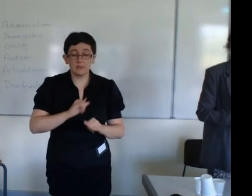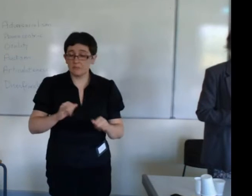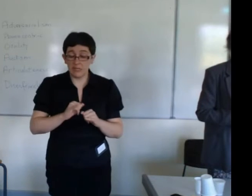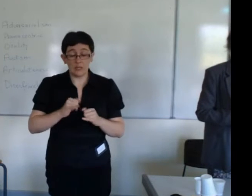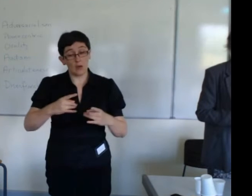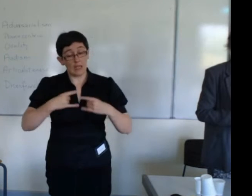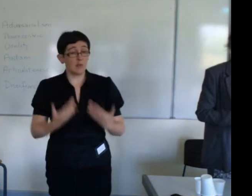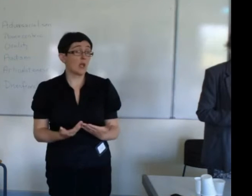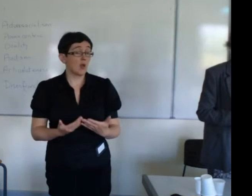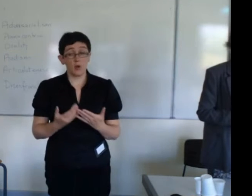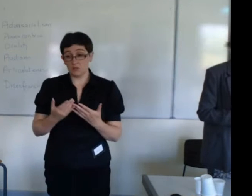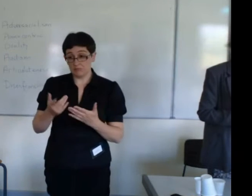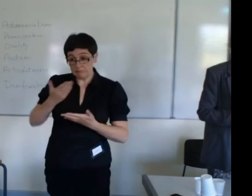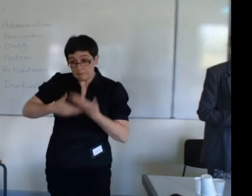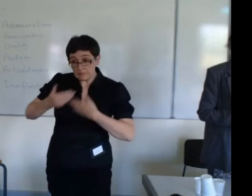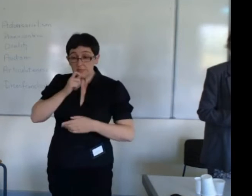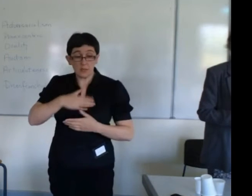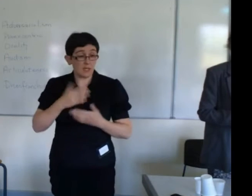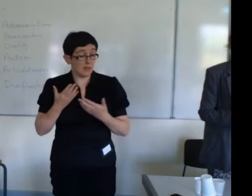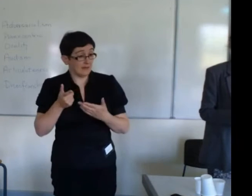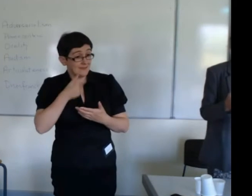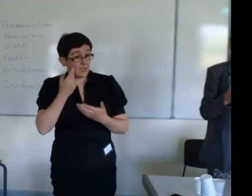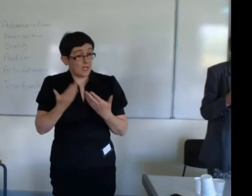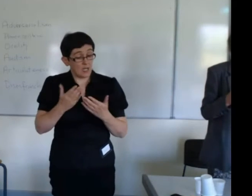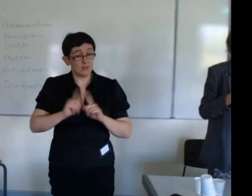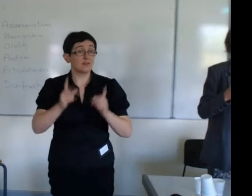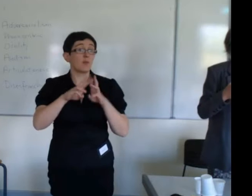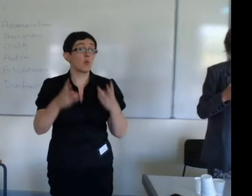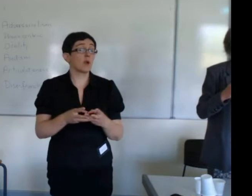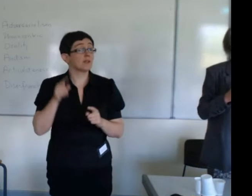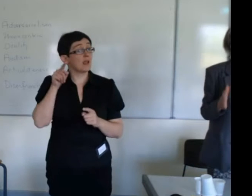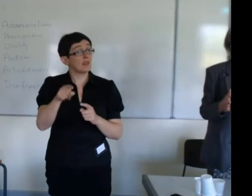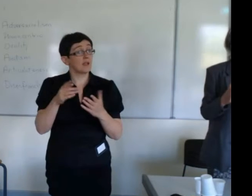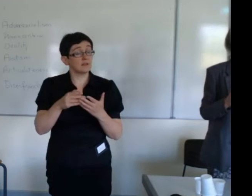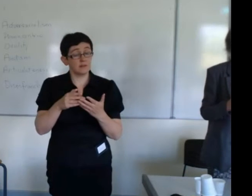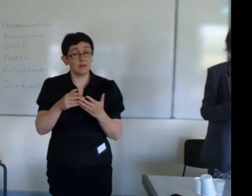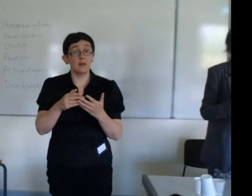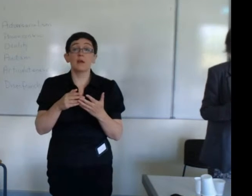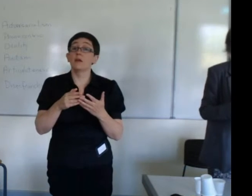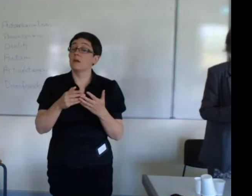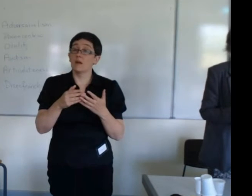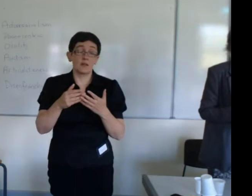happy now. I'm in a completely different world. And that is all we really, really, really need to